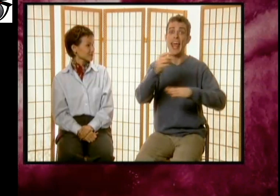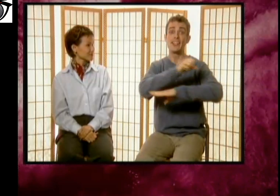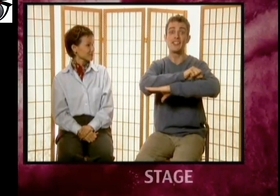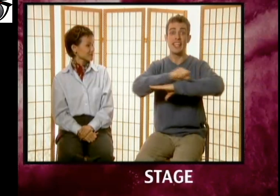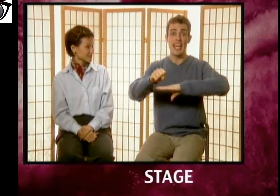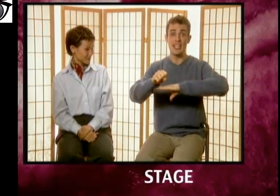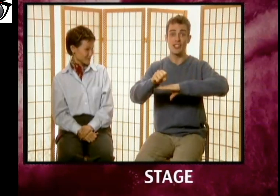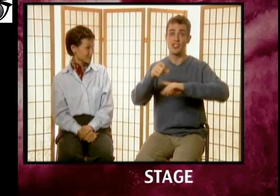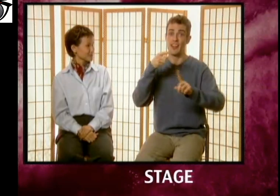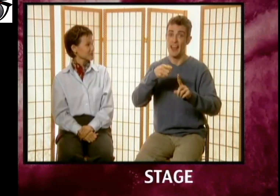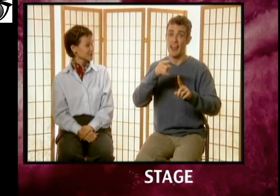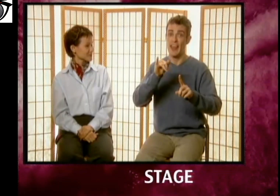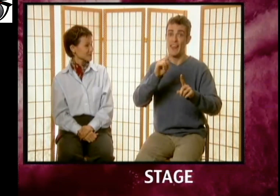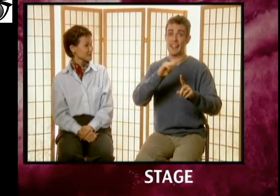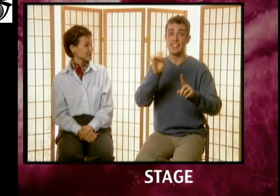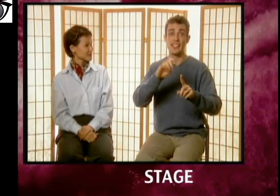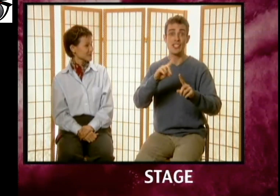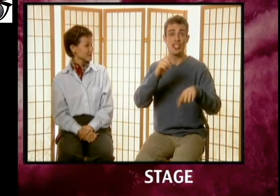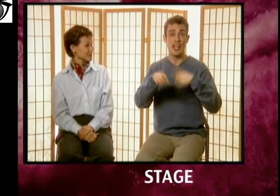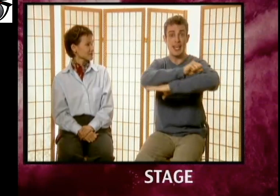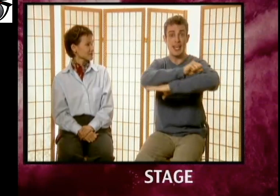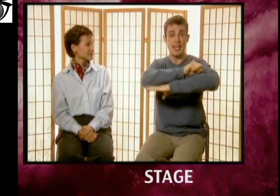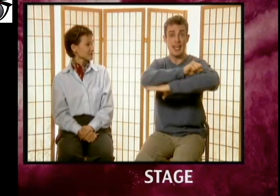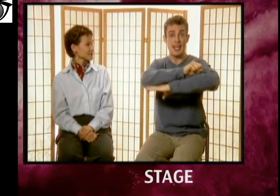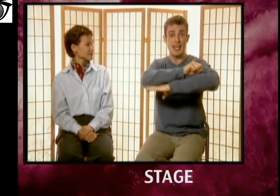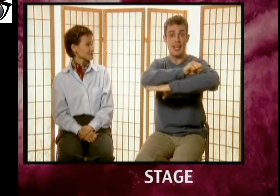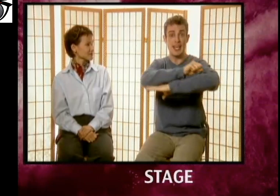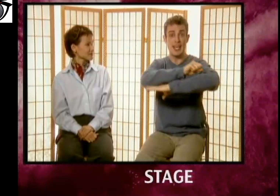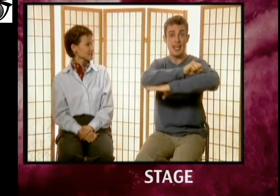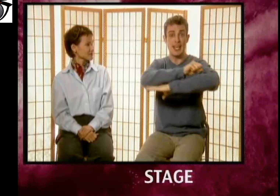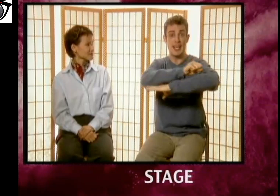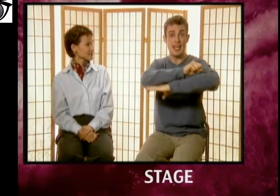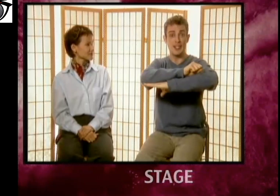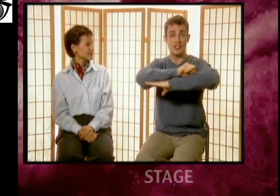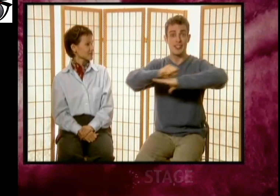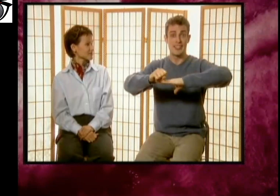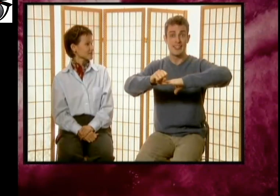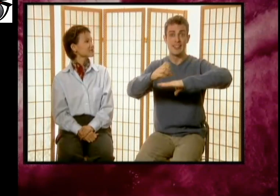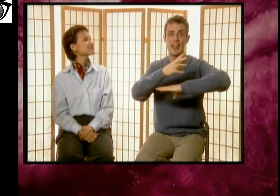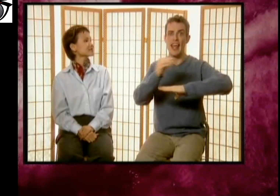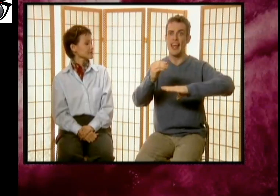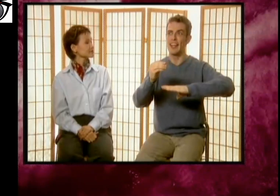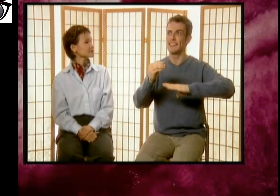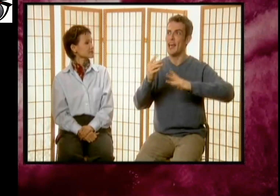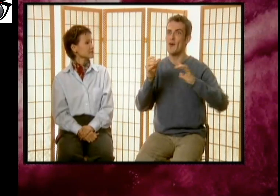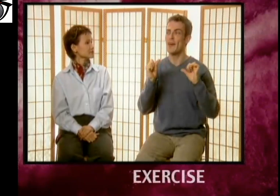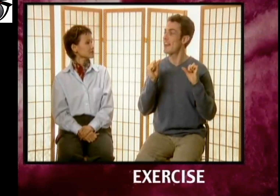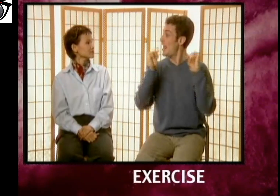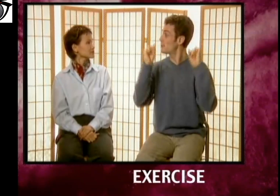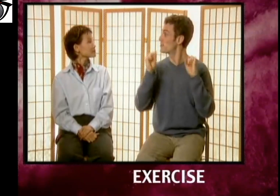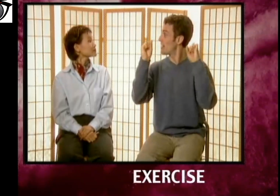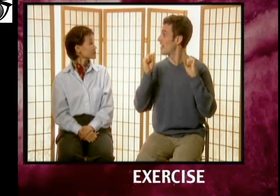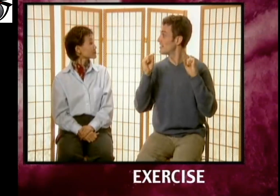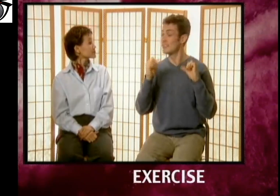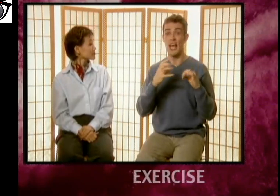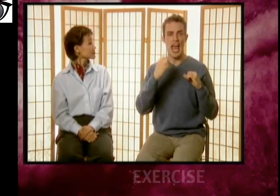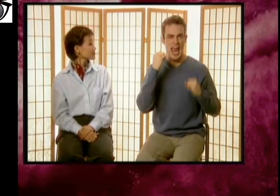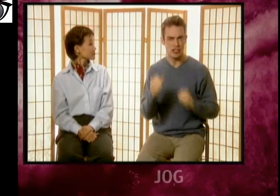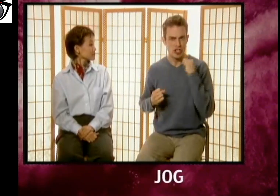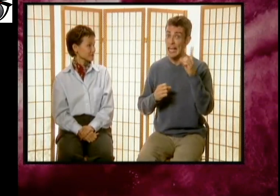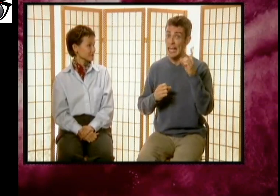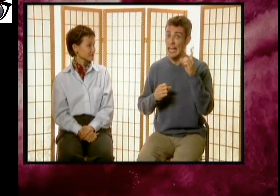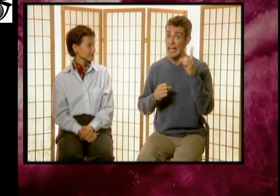punched, and stage. That's an initialized sign showing the flat stage. And how about